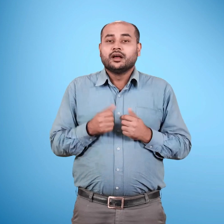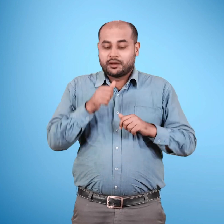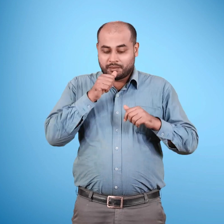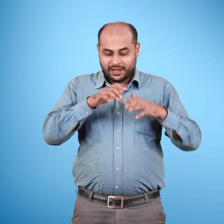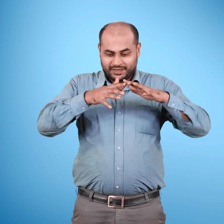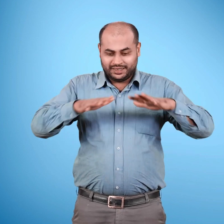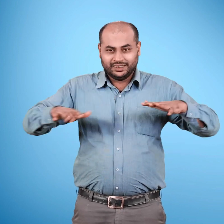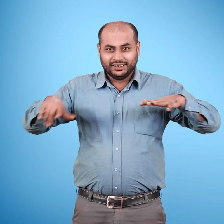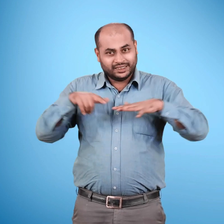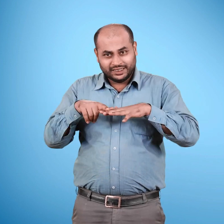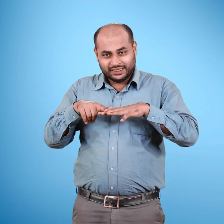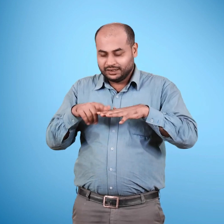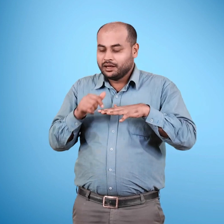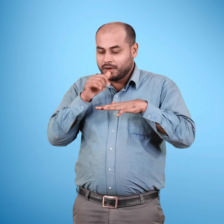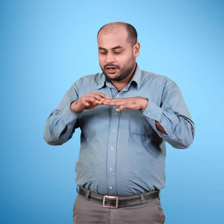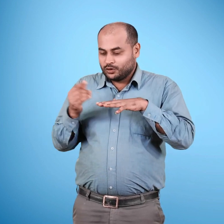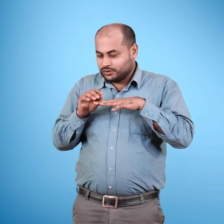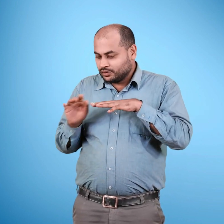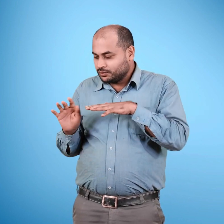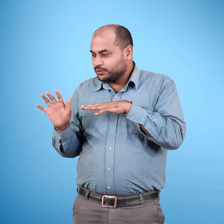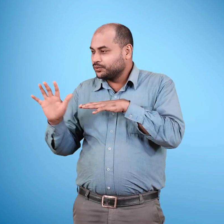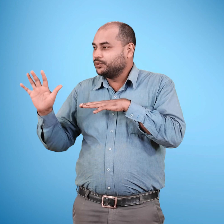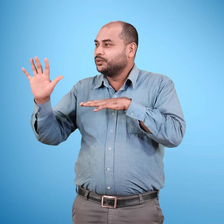The circulation of water between ocean and land